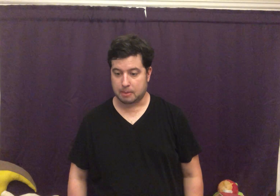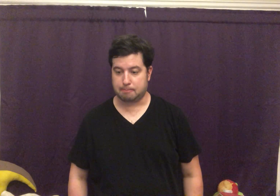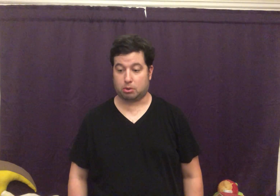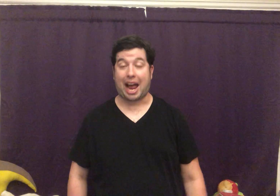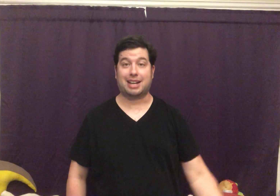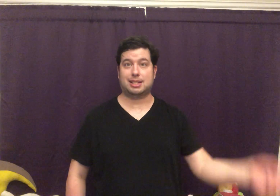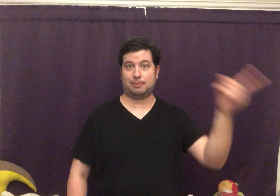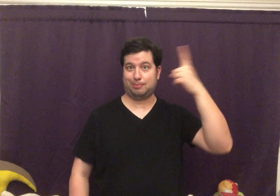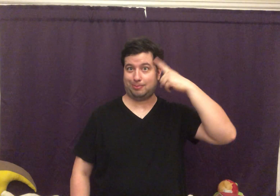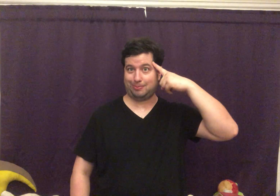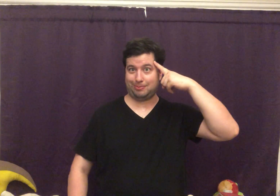Brat.